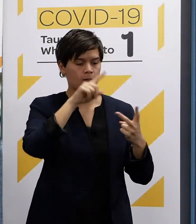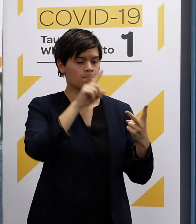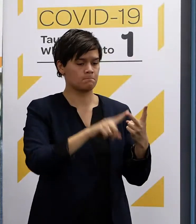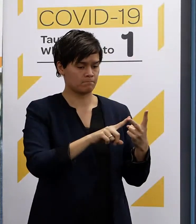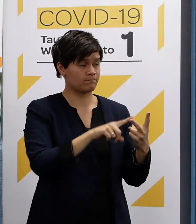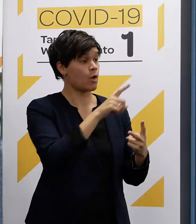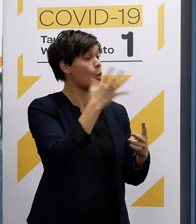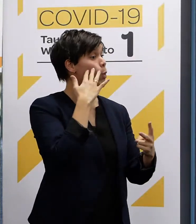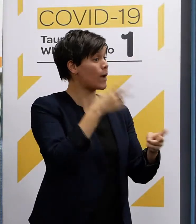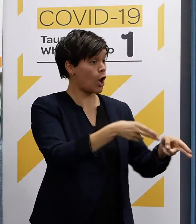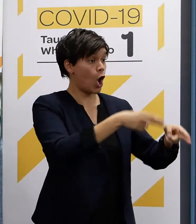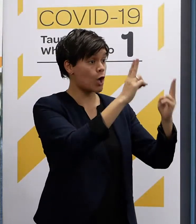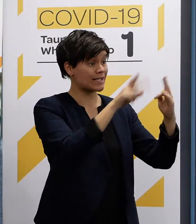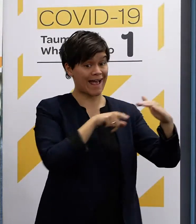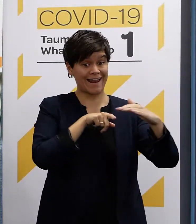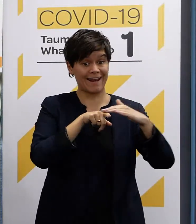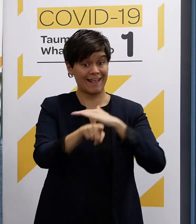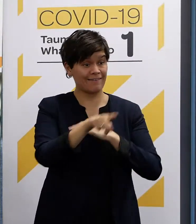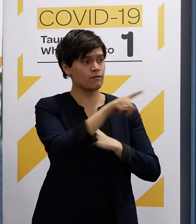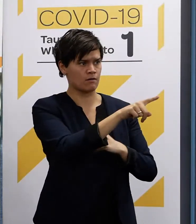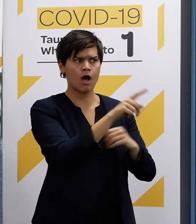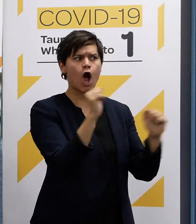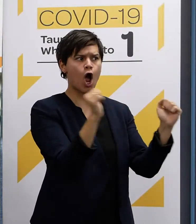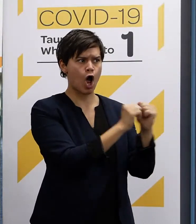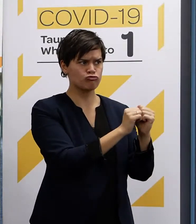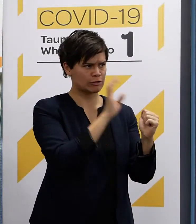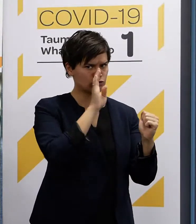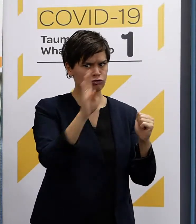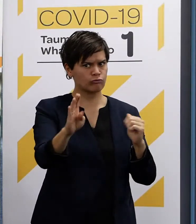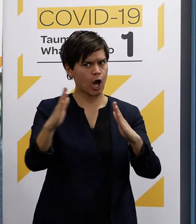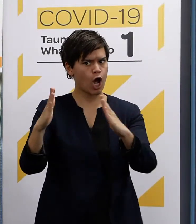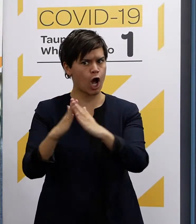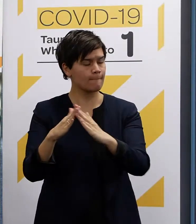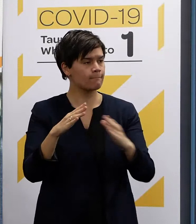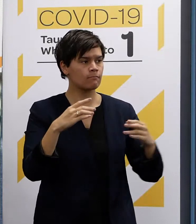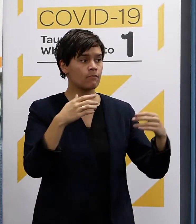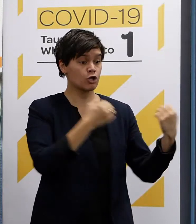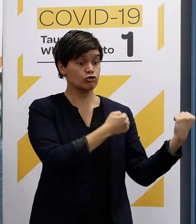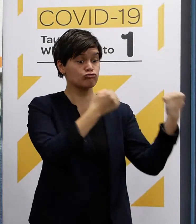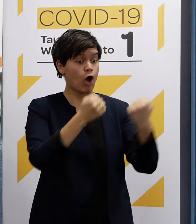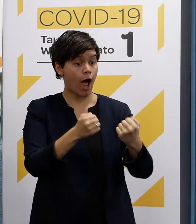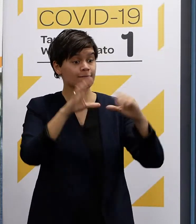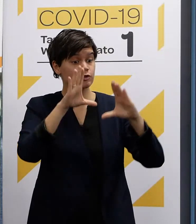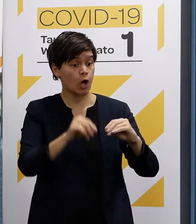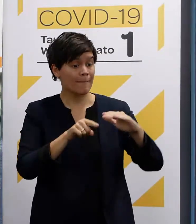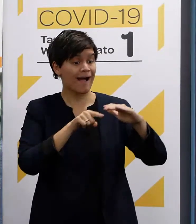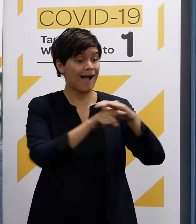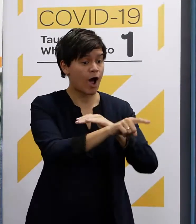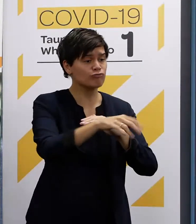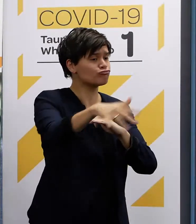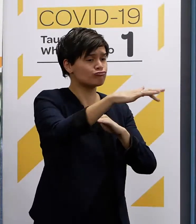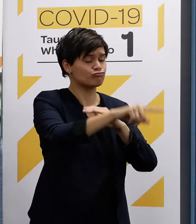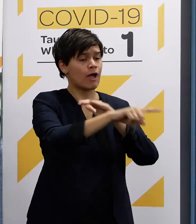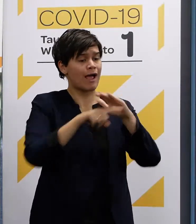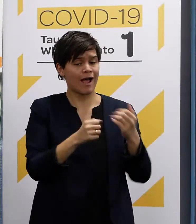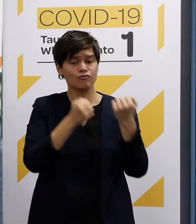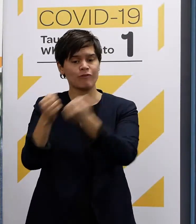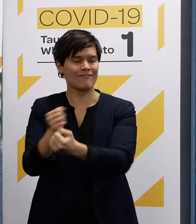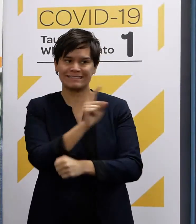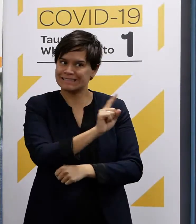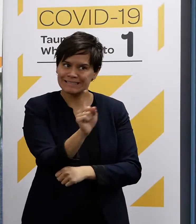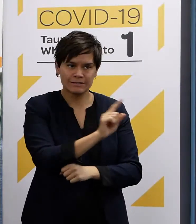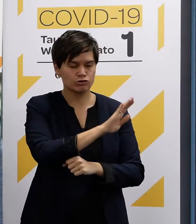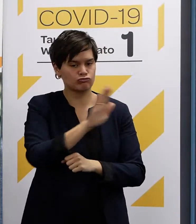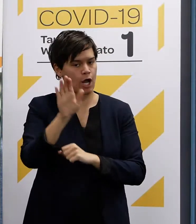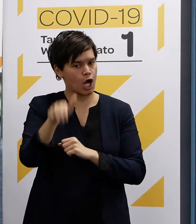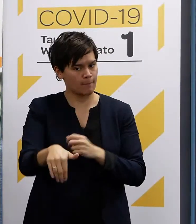isolation facilities to the agreed address without leaving the vehicle, wearing PPE, including gloves and masks, when